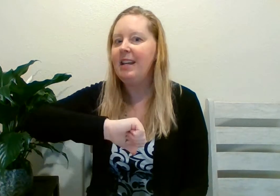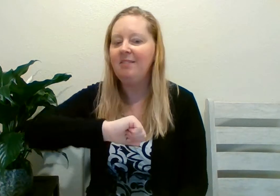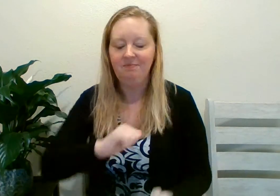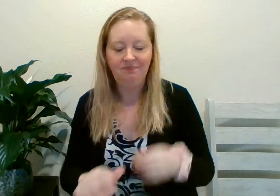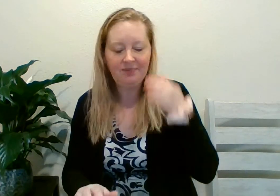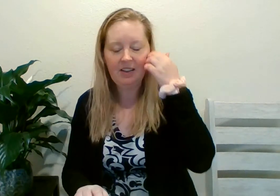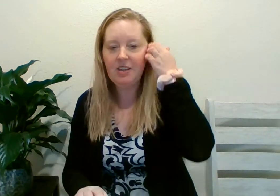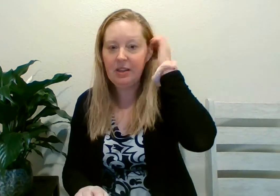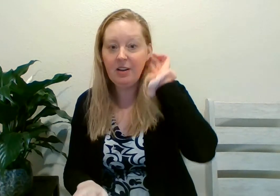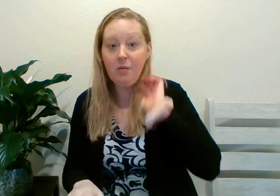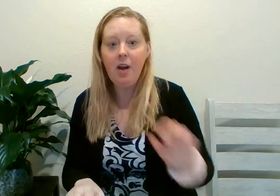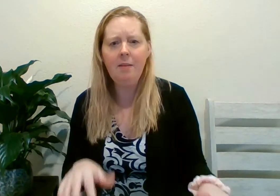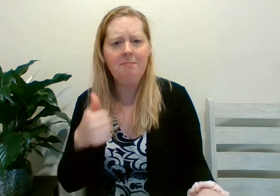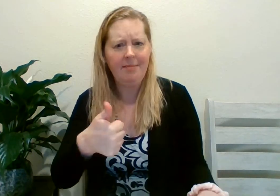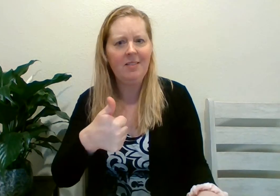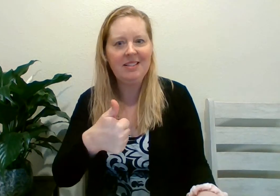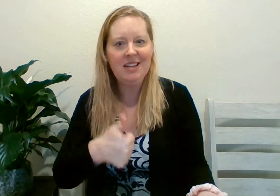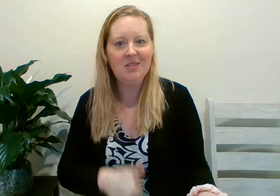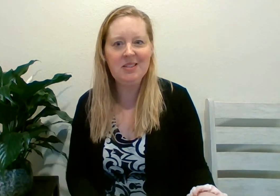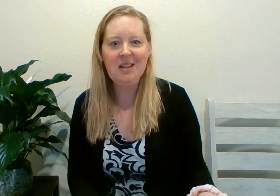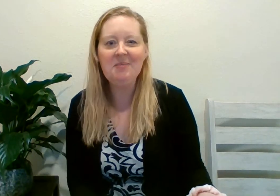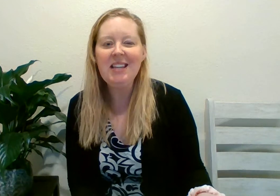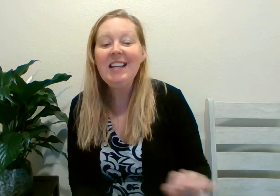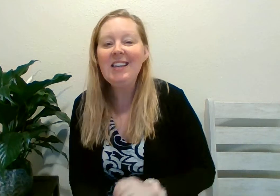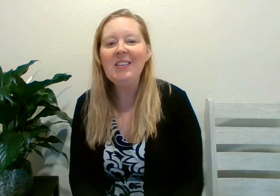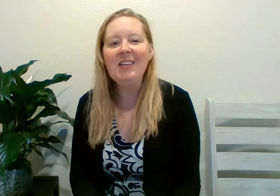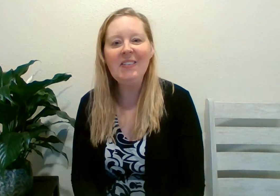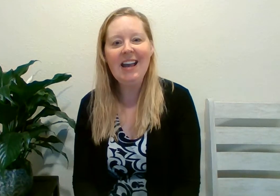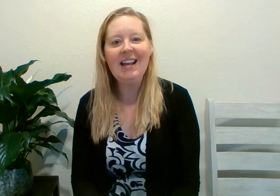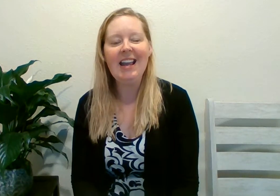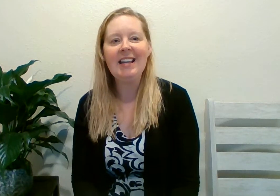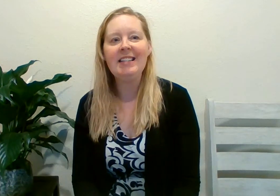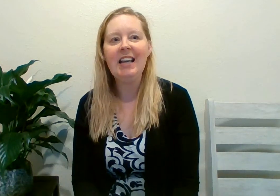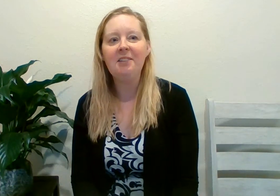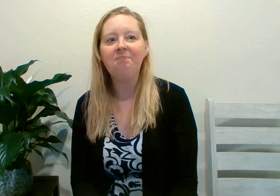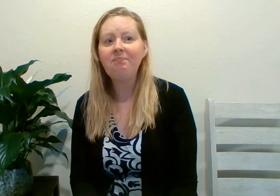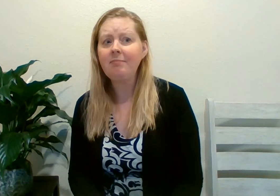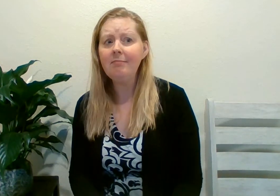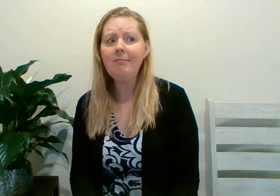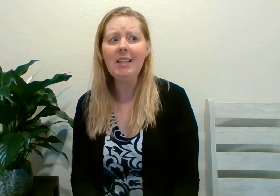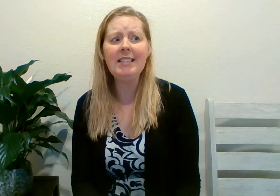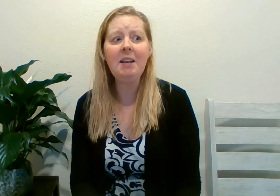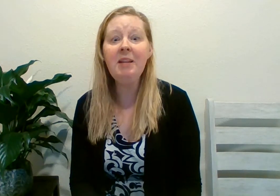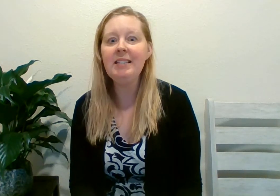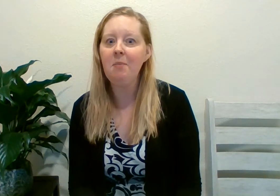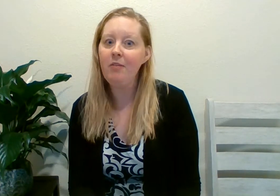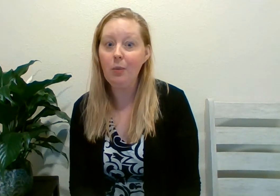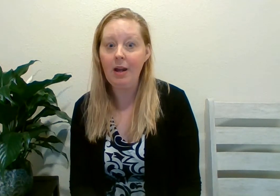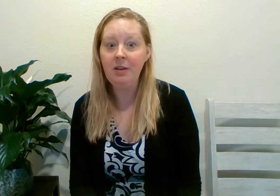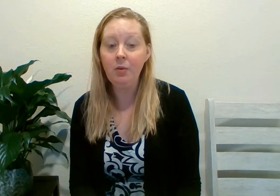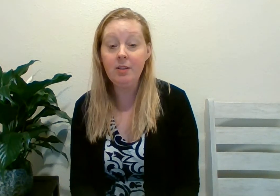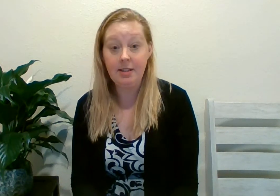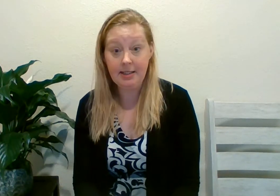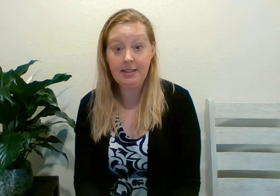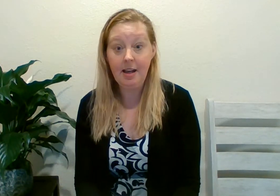down. If you hear it rhyme, I want to see those thumbs. You can go ahead and send me some of your rhyming words on Seesaw.